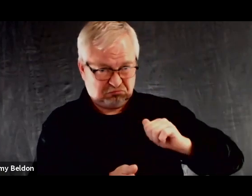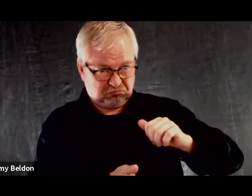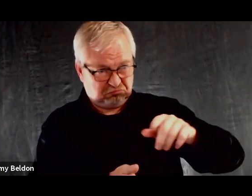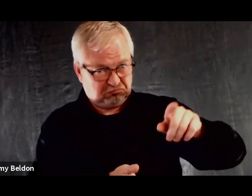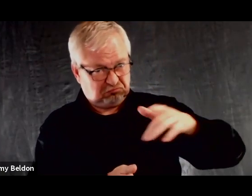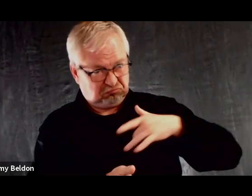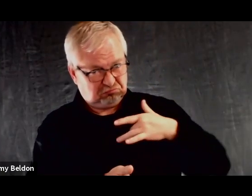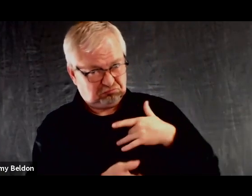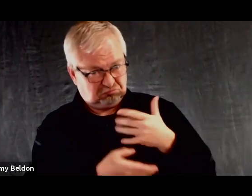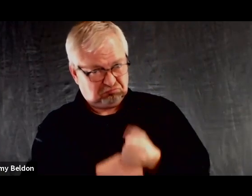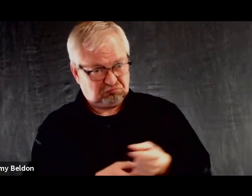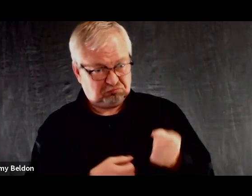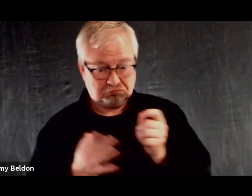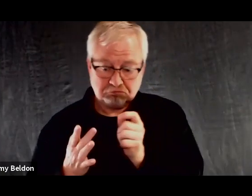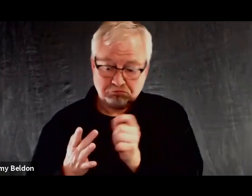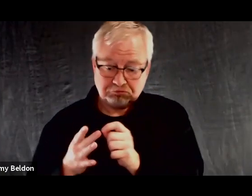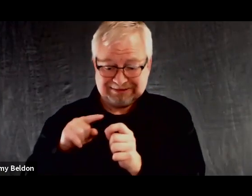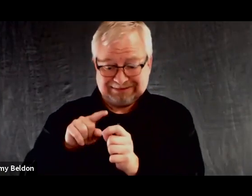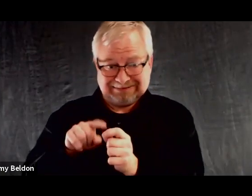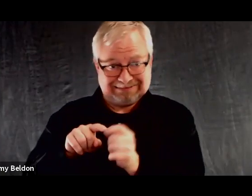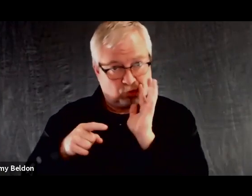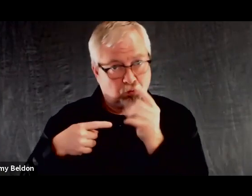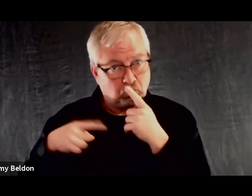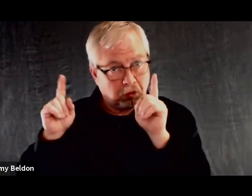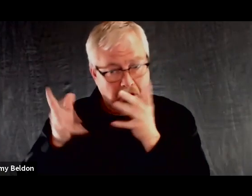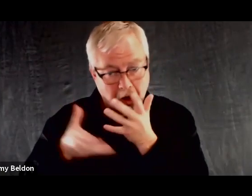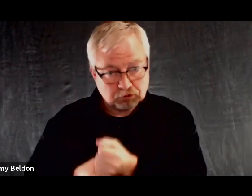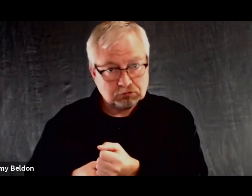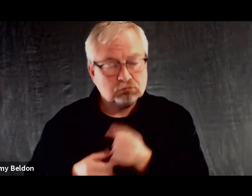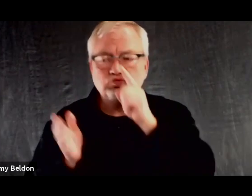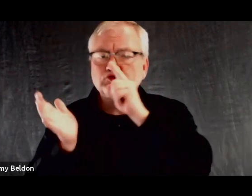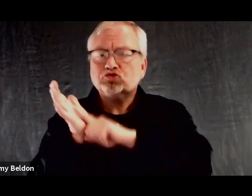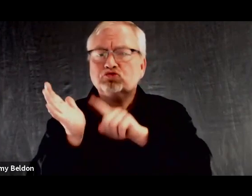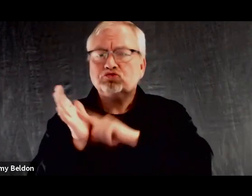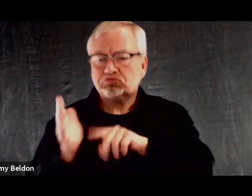the researchers say that they will do?